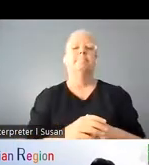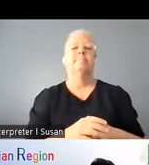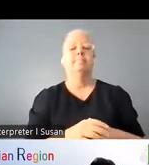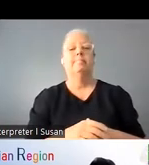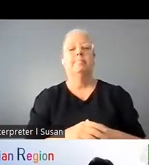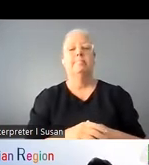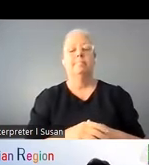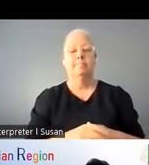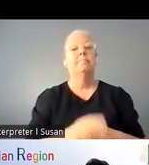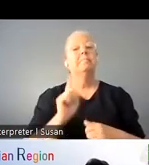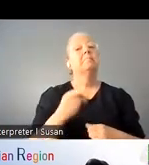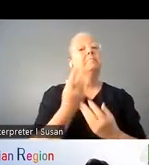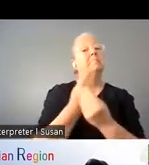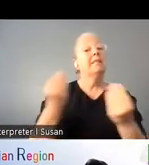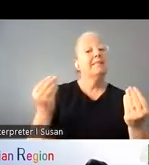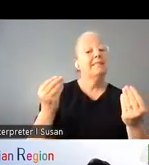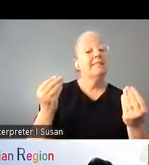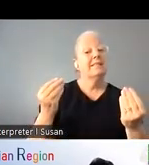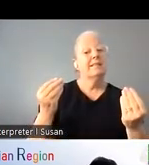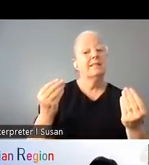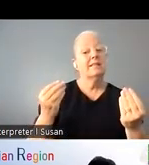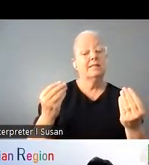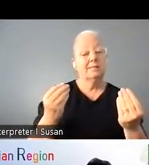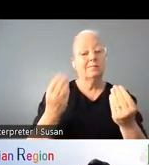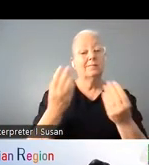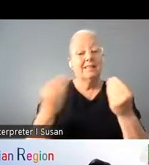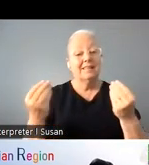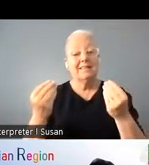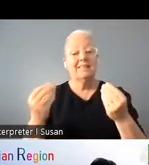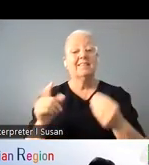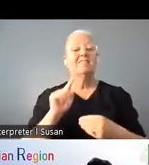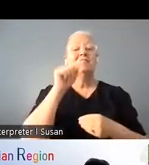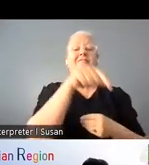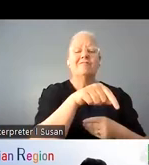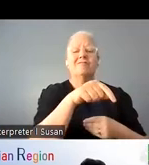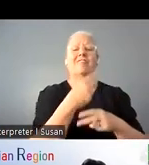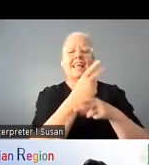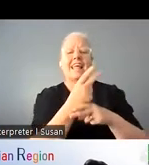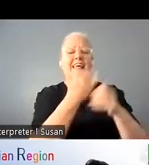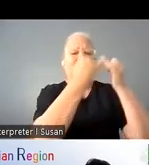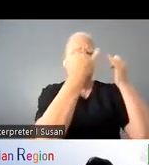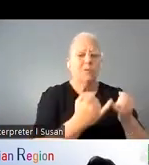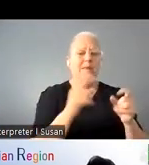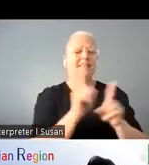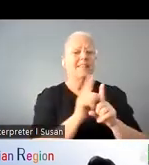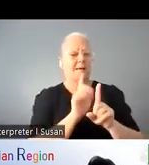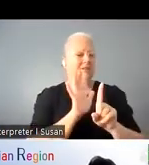a lot of people who live within social care institution, they are being punished and tortured, and not because they